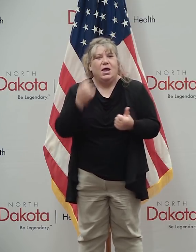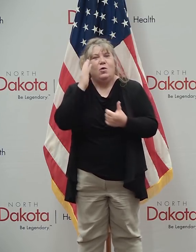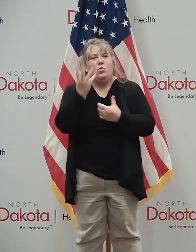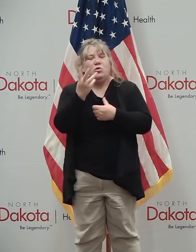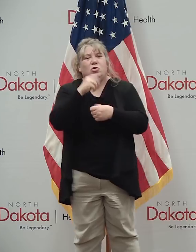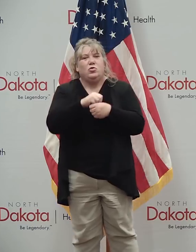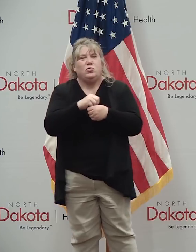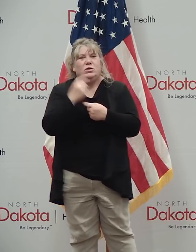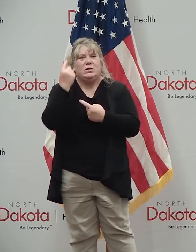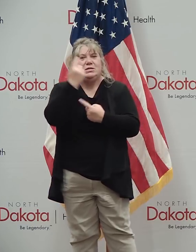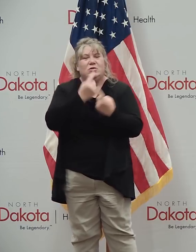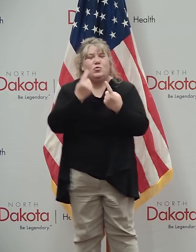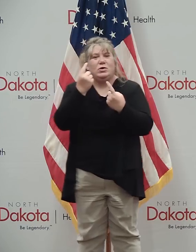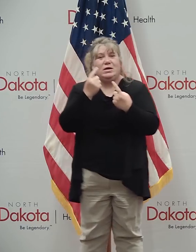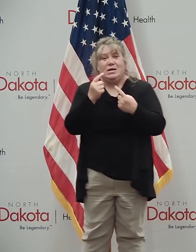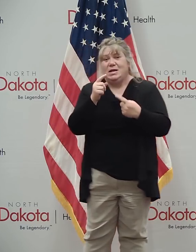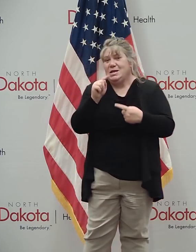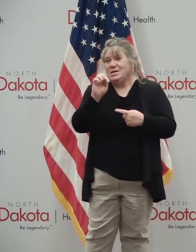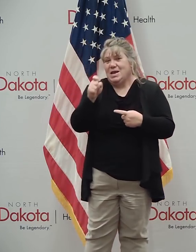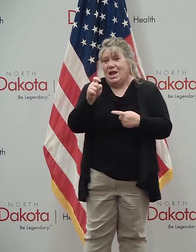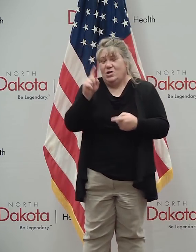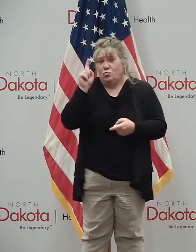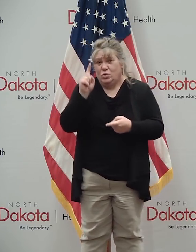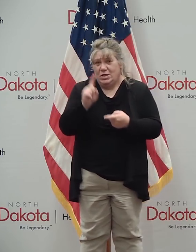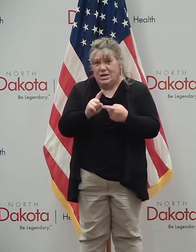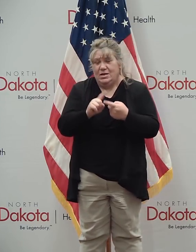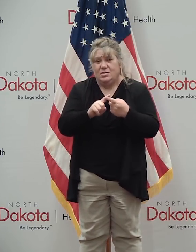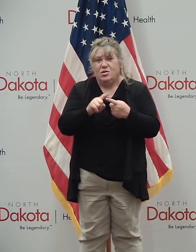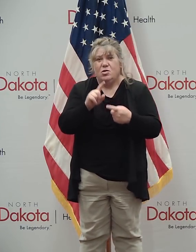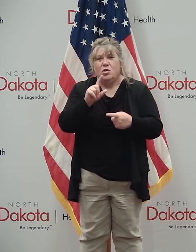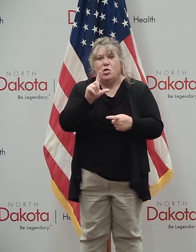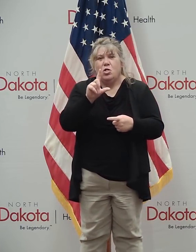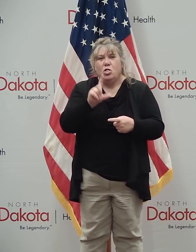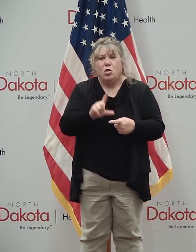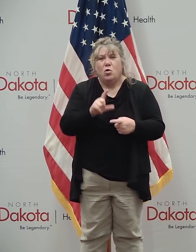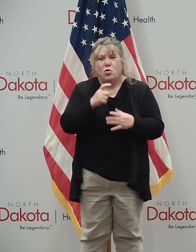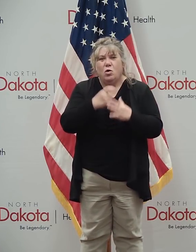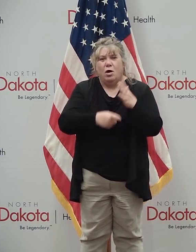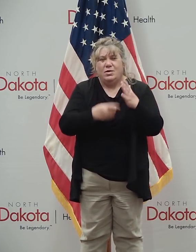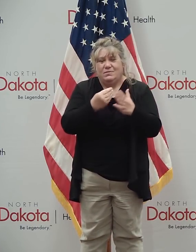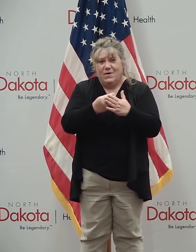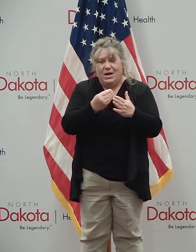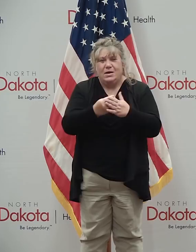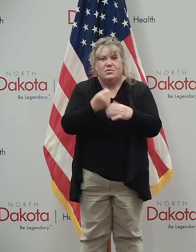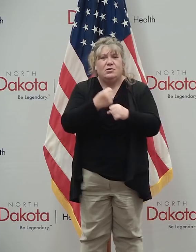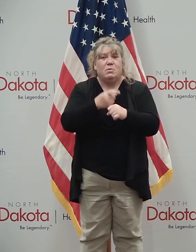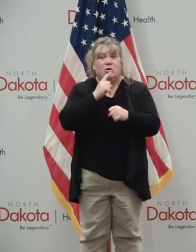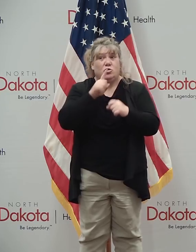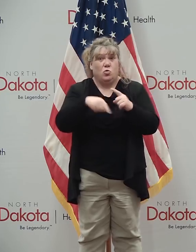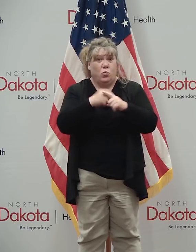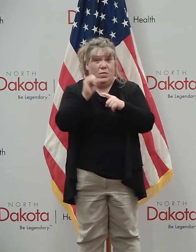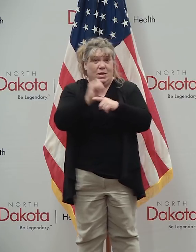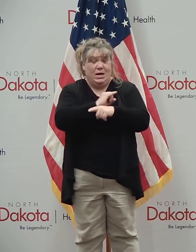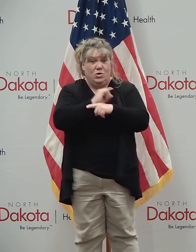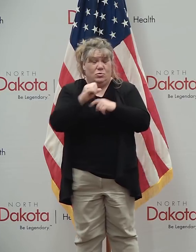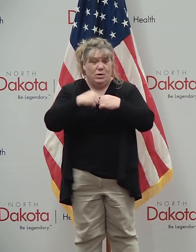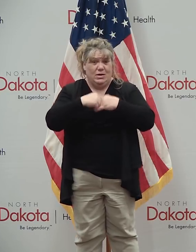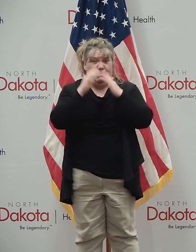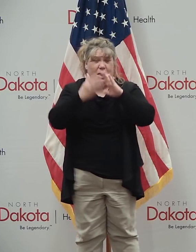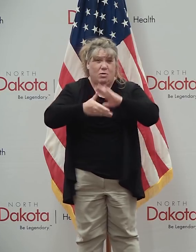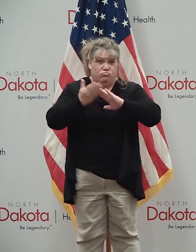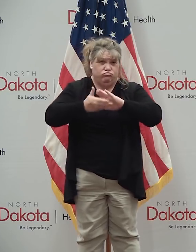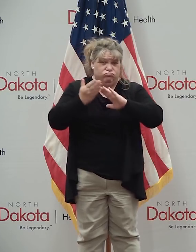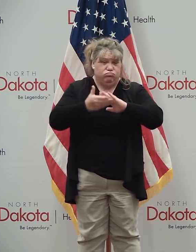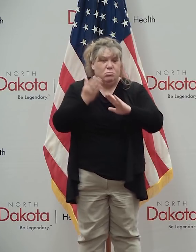the consideration of tax release, low-cost financing, and other elements to make sure that when the industry comes back, that